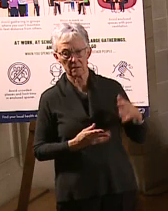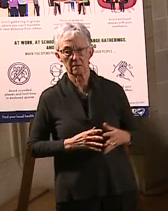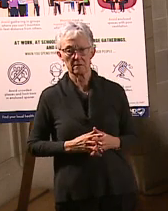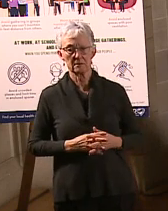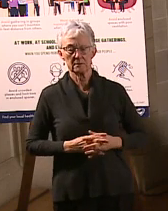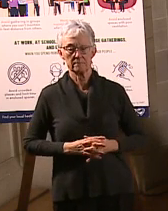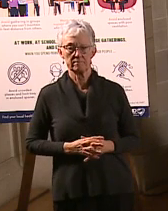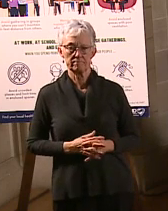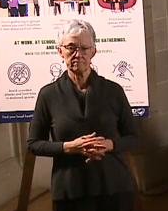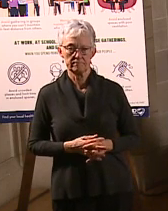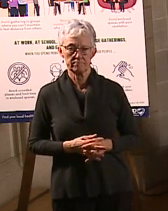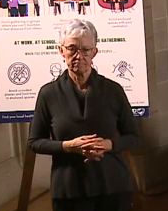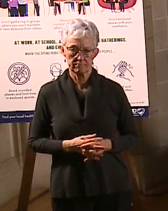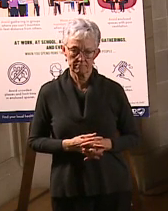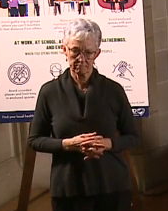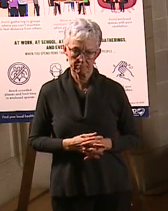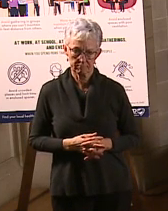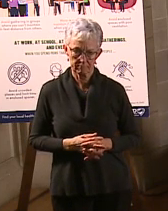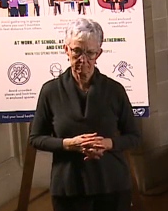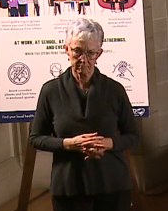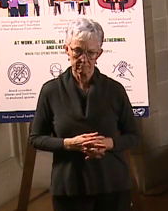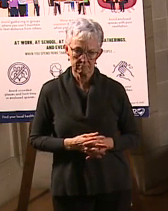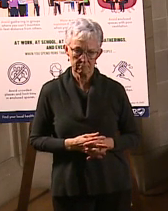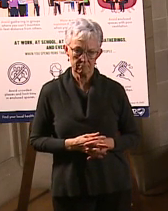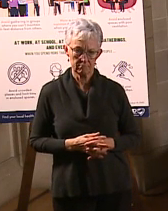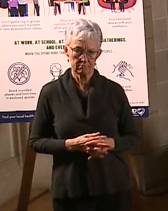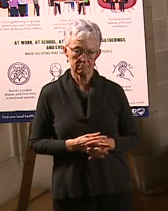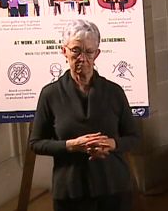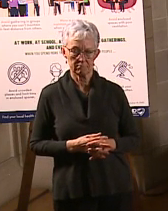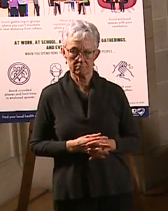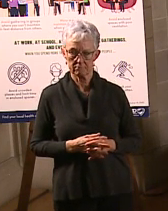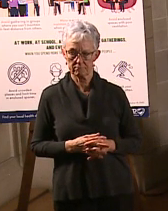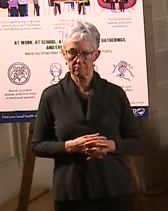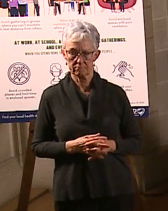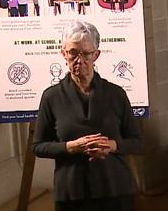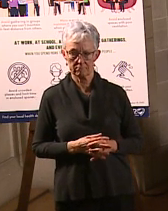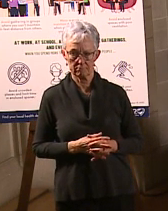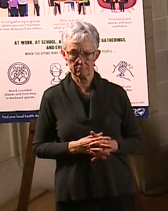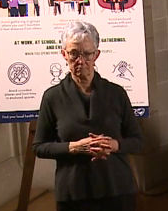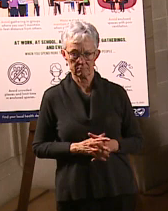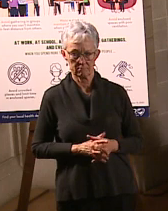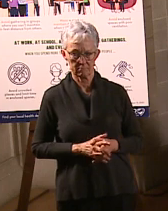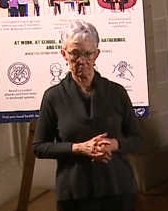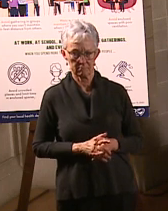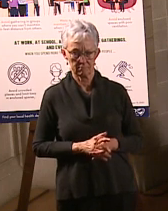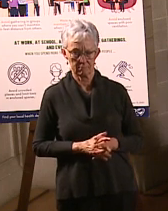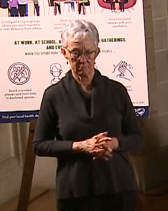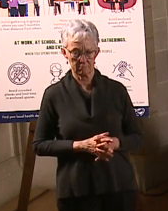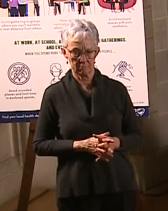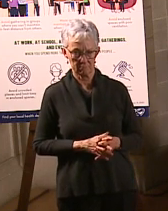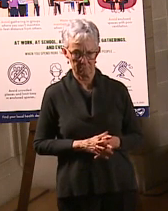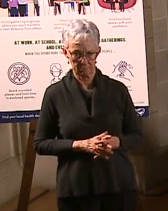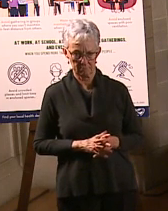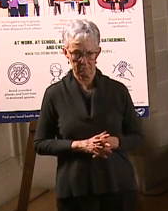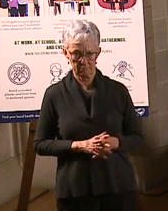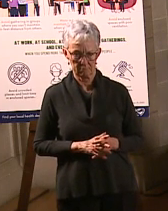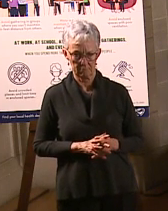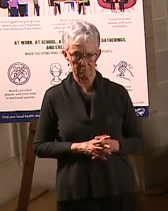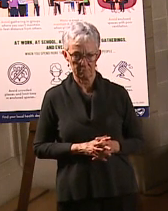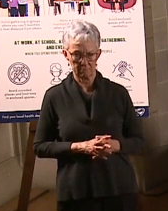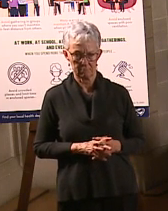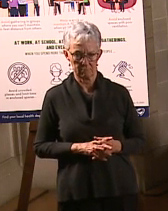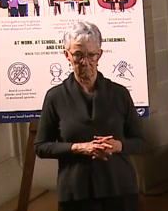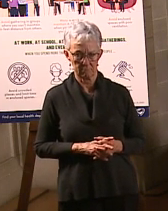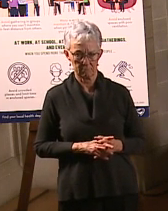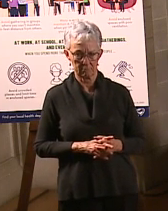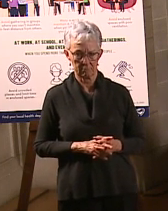Andrew. It sounds like the rural areas are getting through their 1A quicker, because there are a lot of